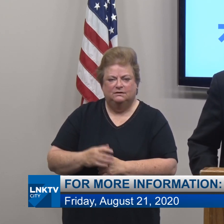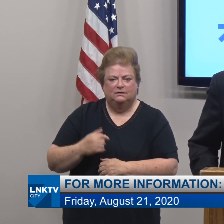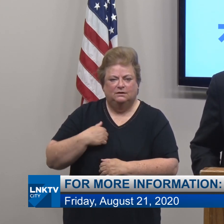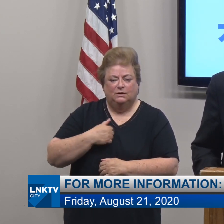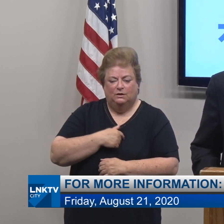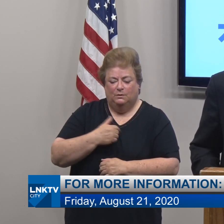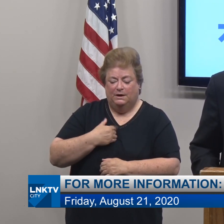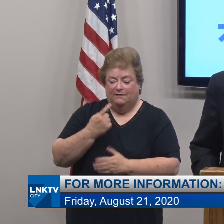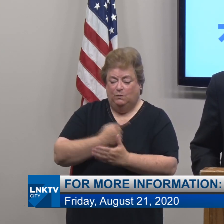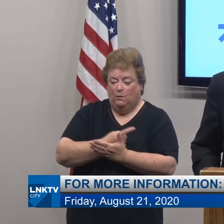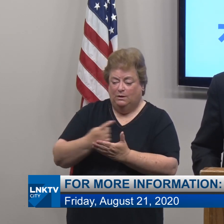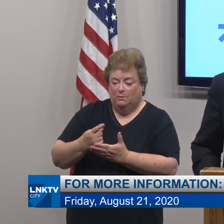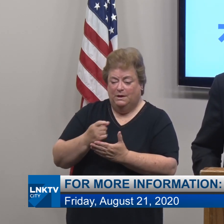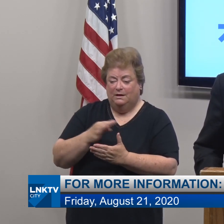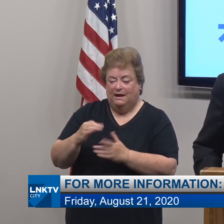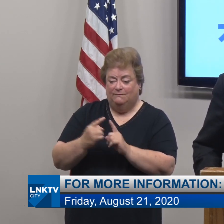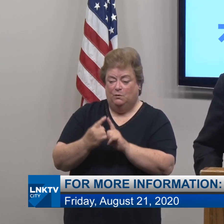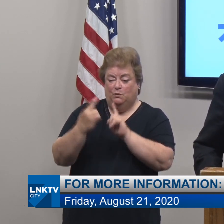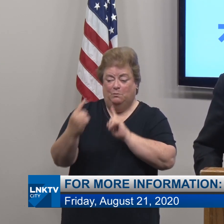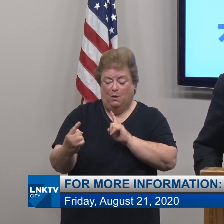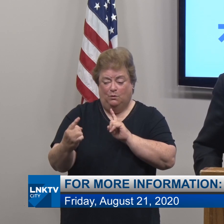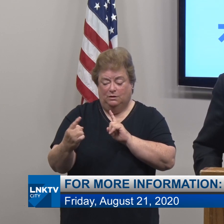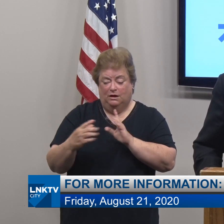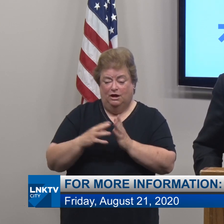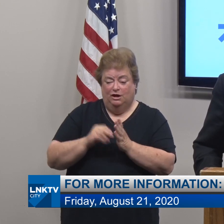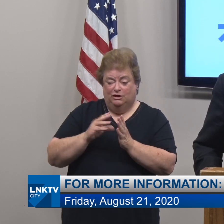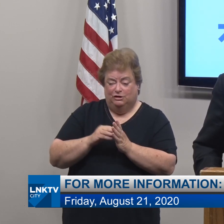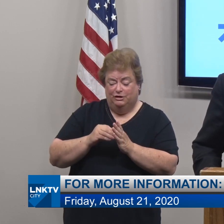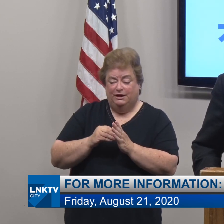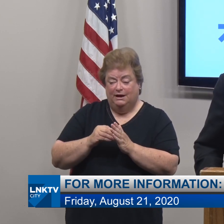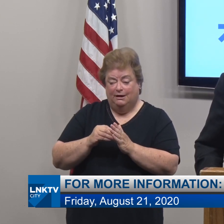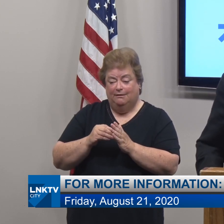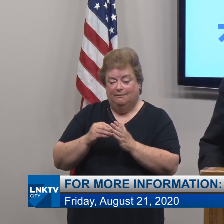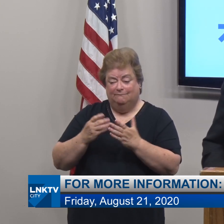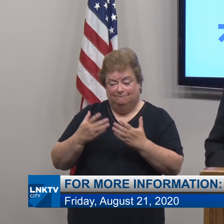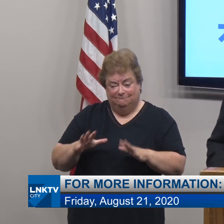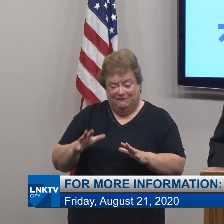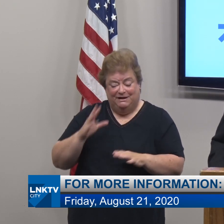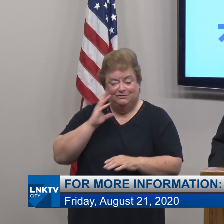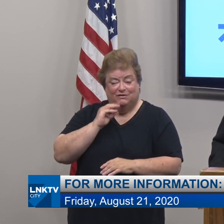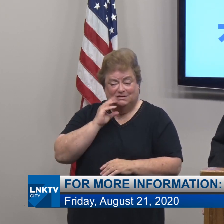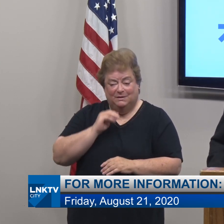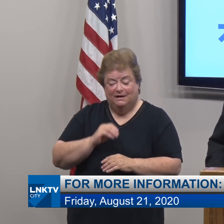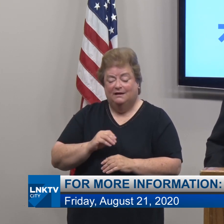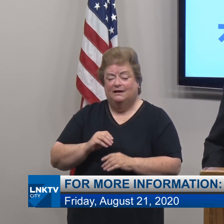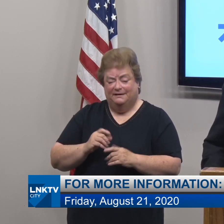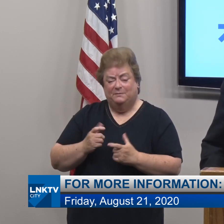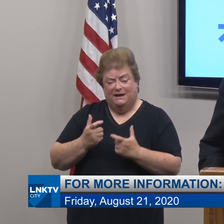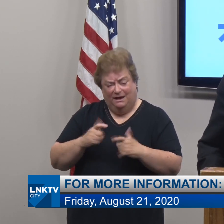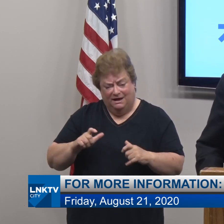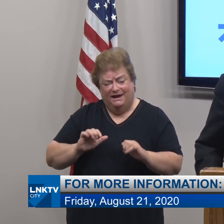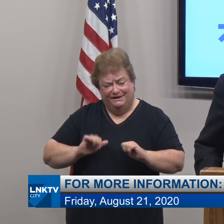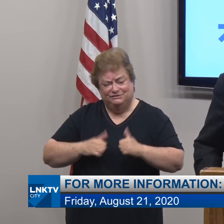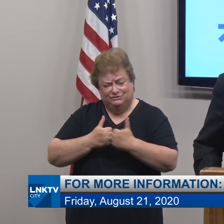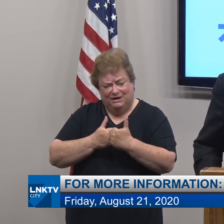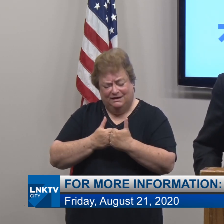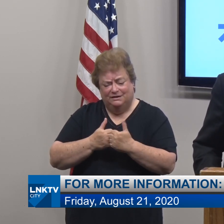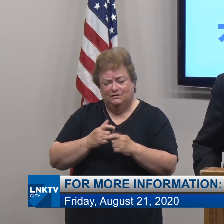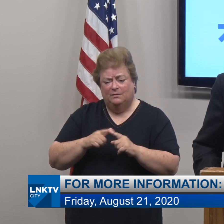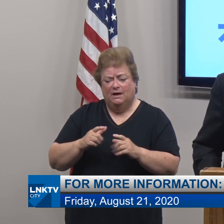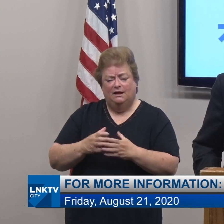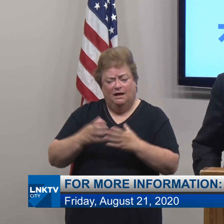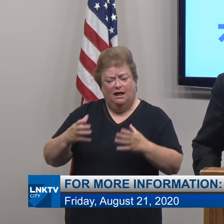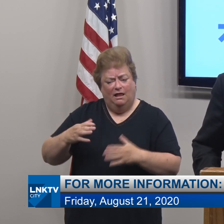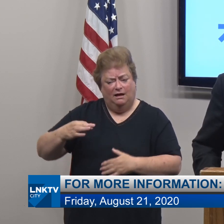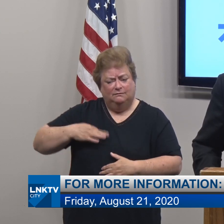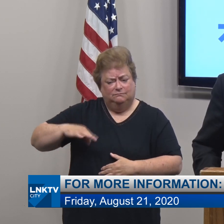remote learning under our belt, and certainly I think that's been a major challenge in some ways, but a lot of rewards as